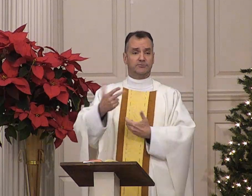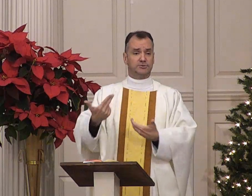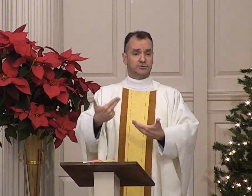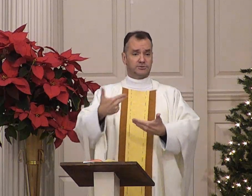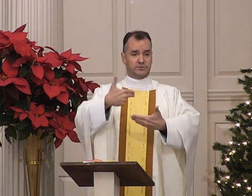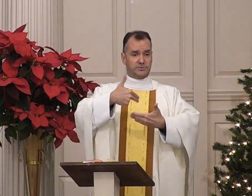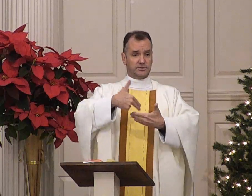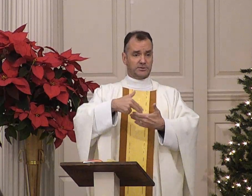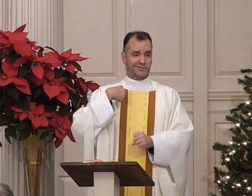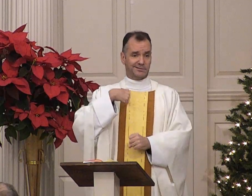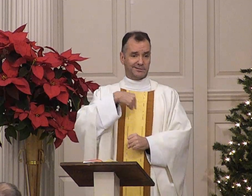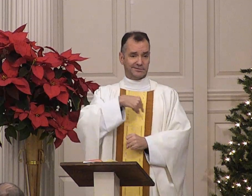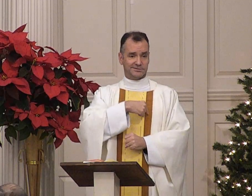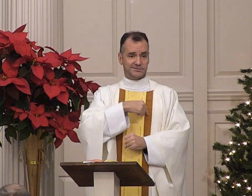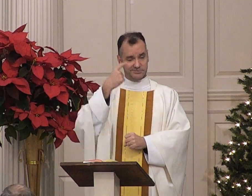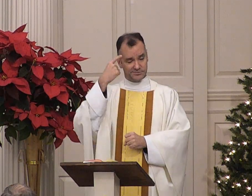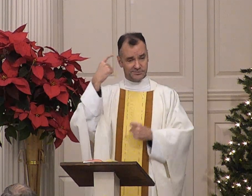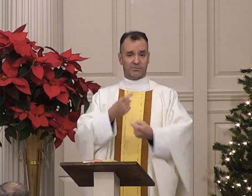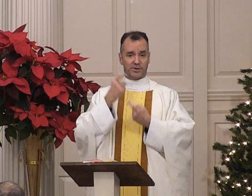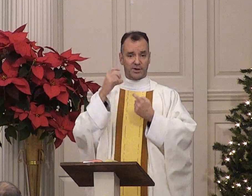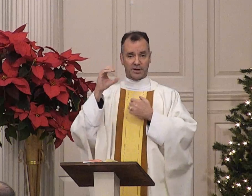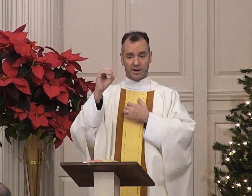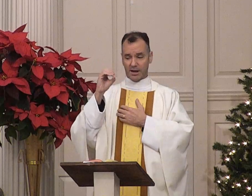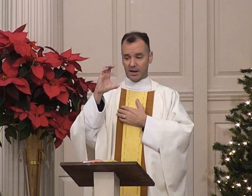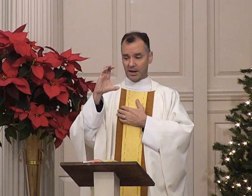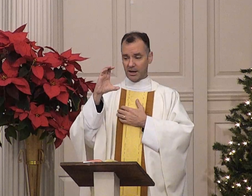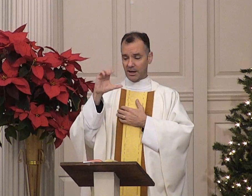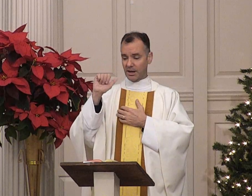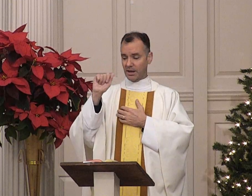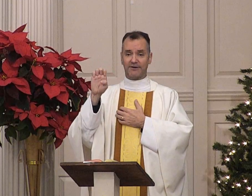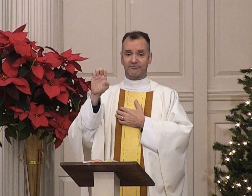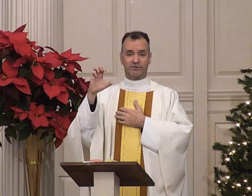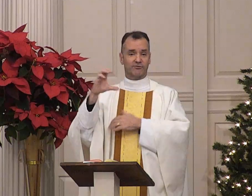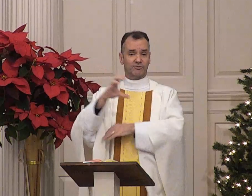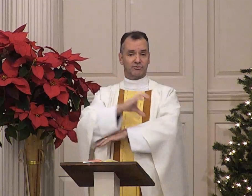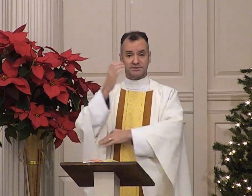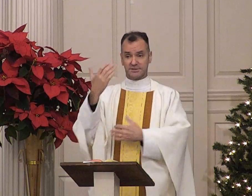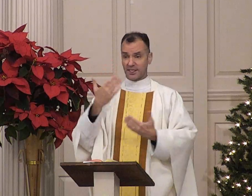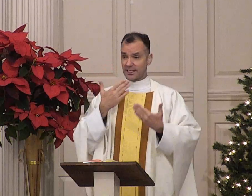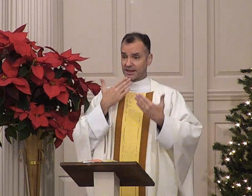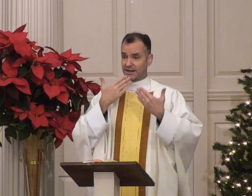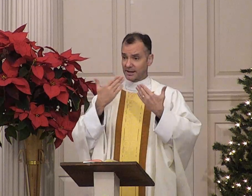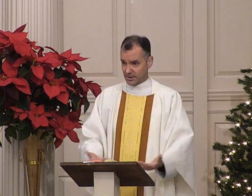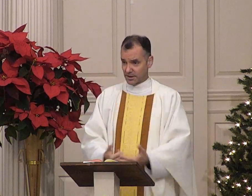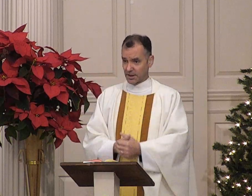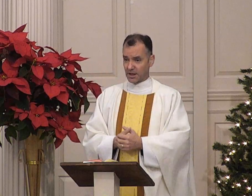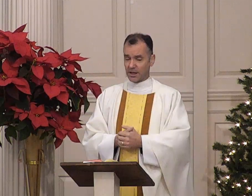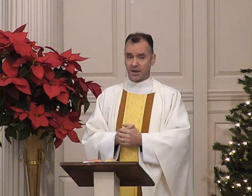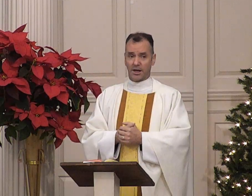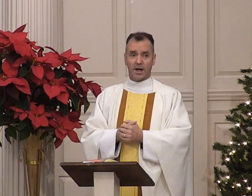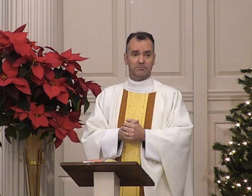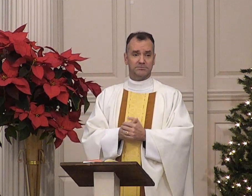Thank you all for joining us for the celebration of the Octave of Christmas.